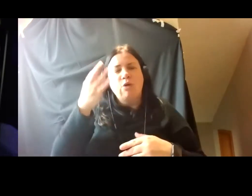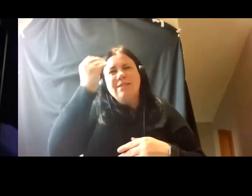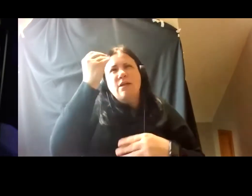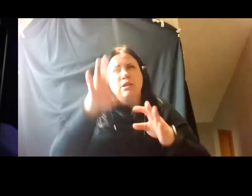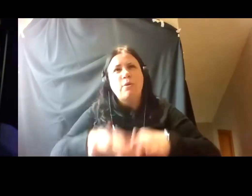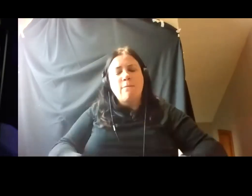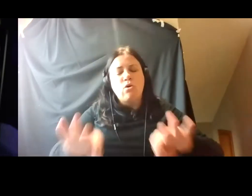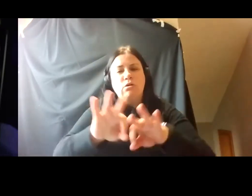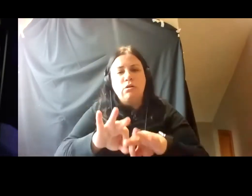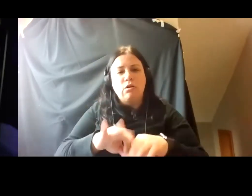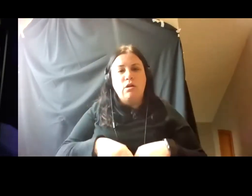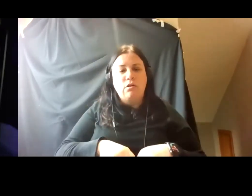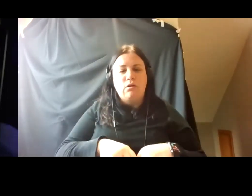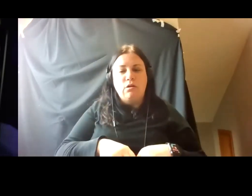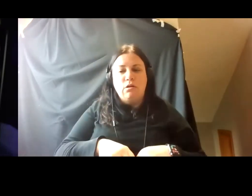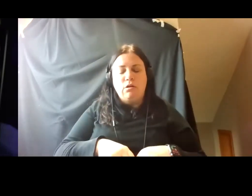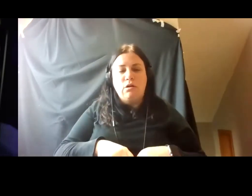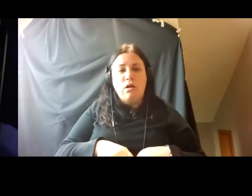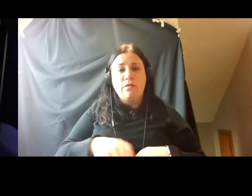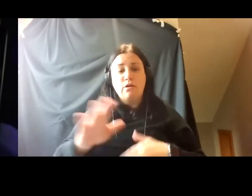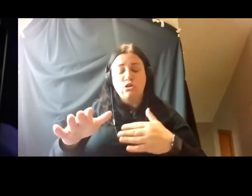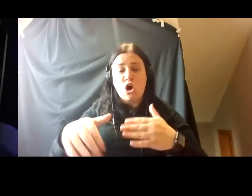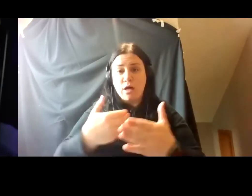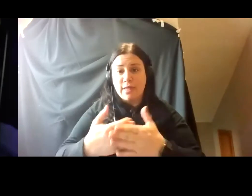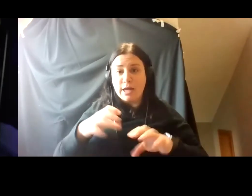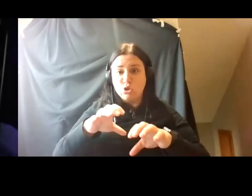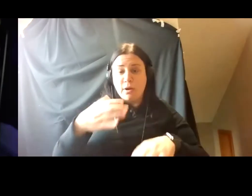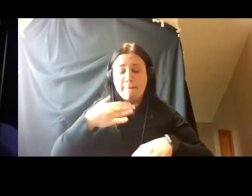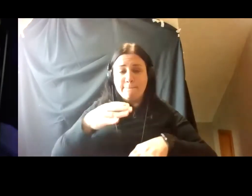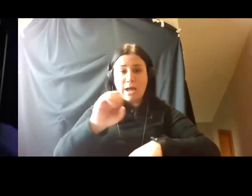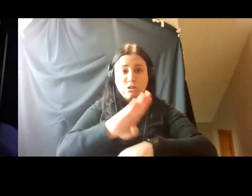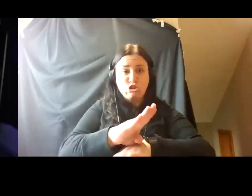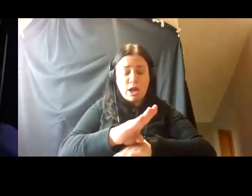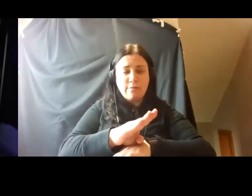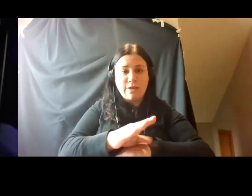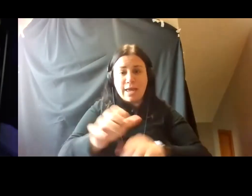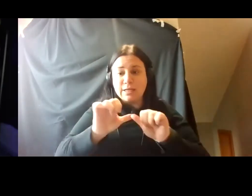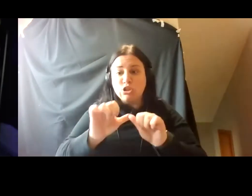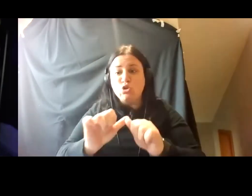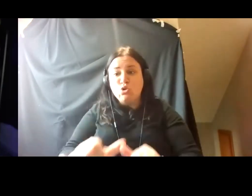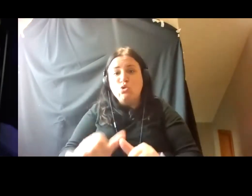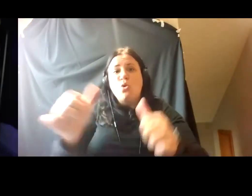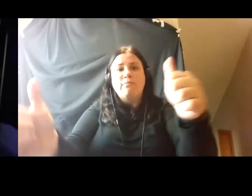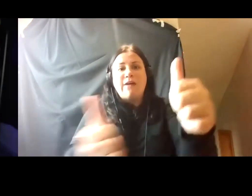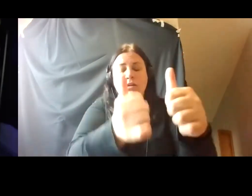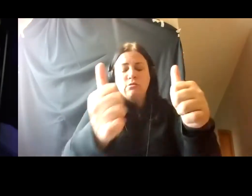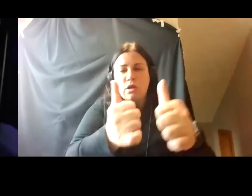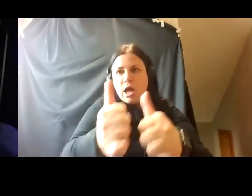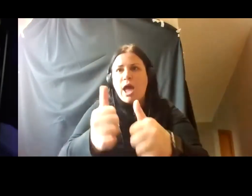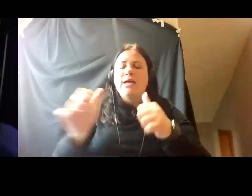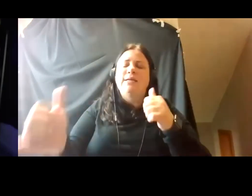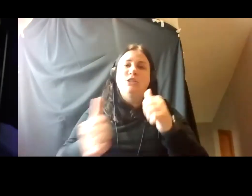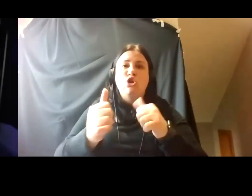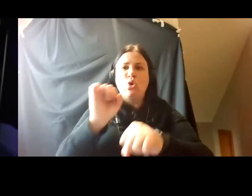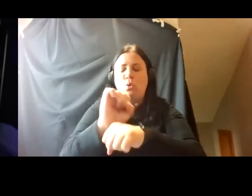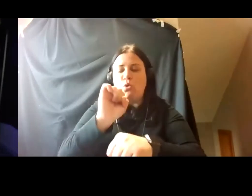all I ever did in my career, is just keep pursuing something endlessly. Now, there's a